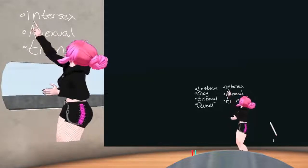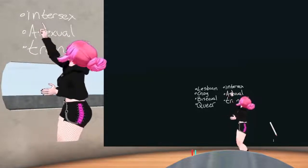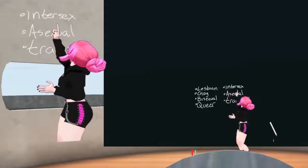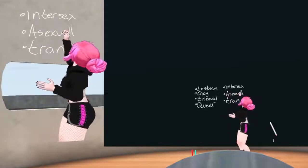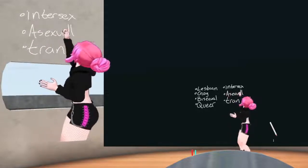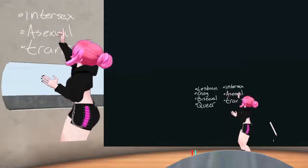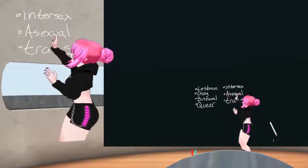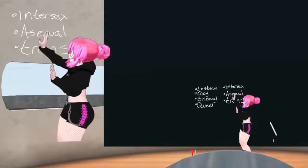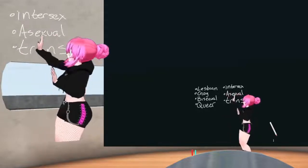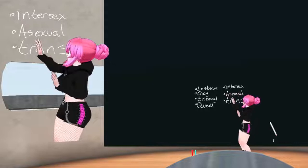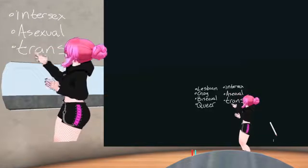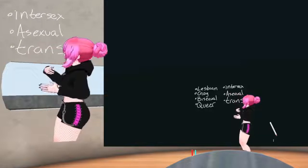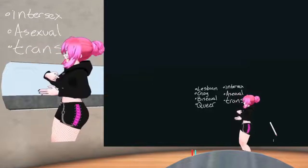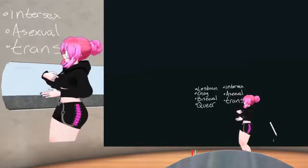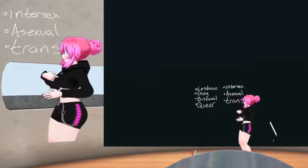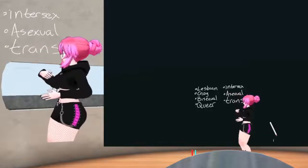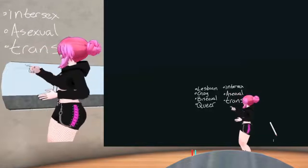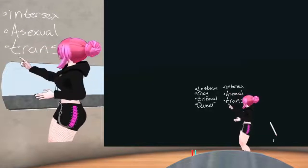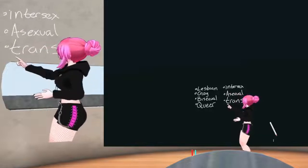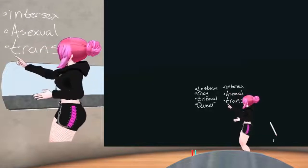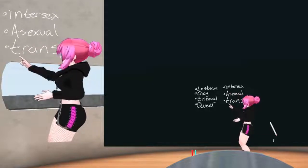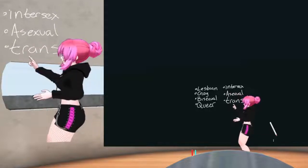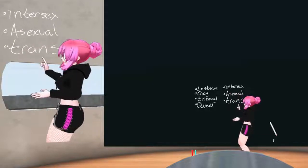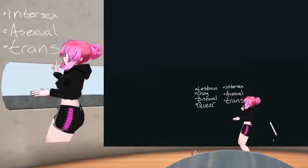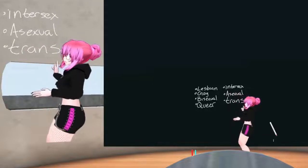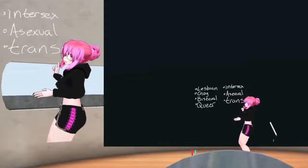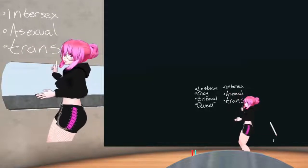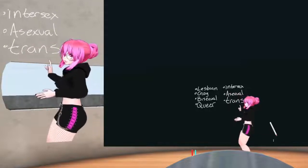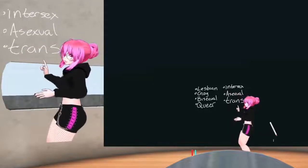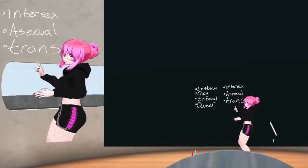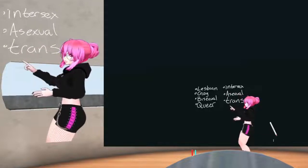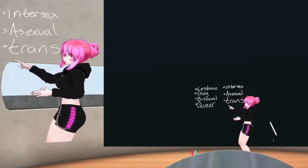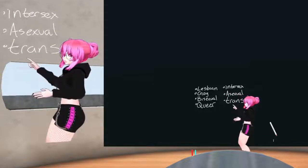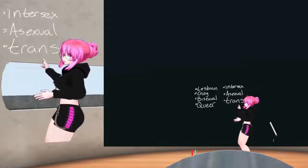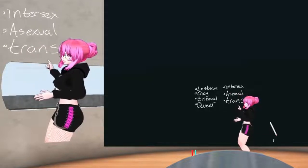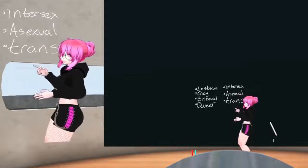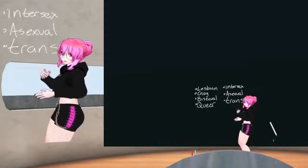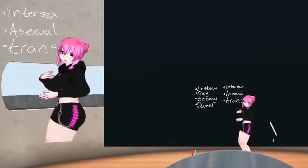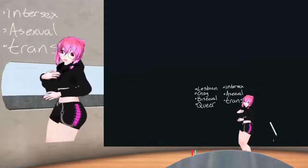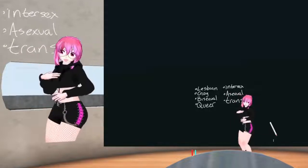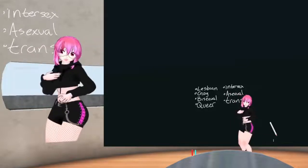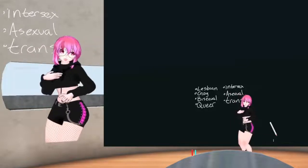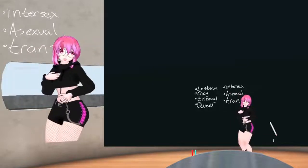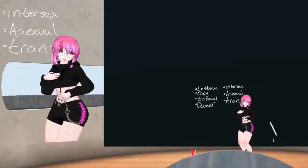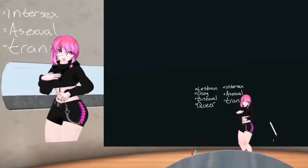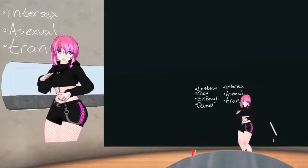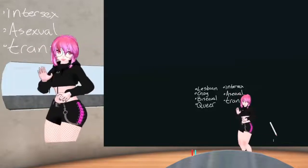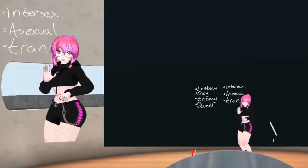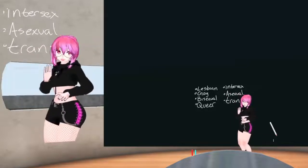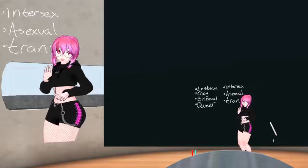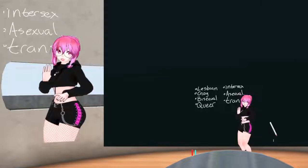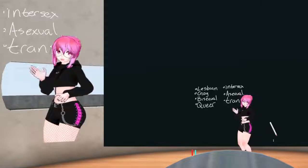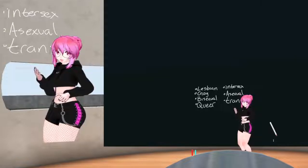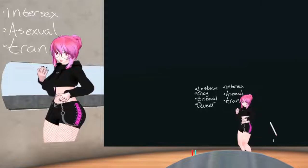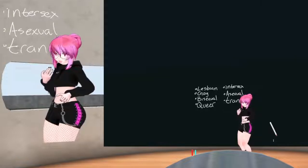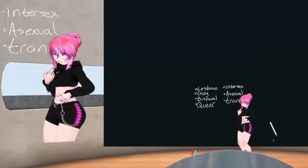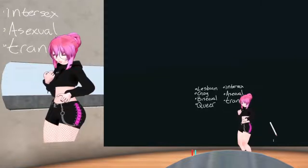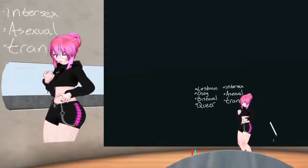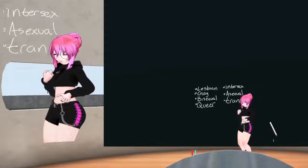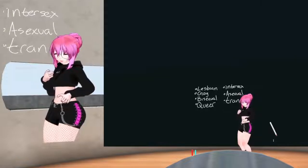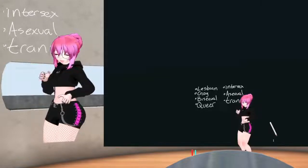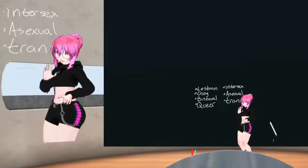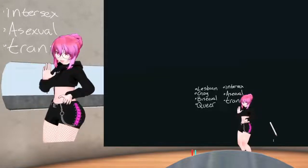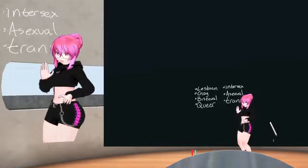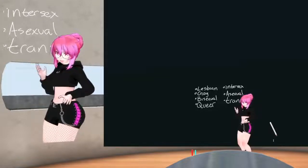the I and the X, and the reason it goes on the chest is because trans is on the chest as well, right? So you're saying